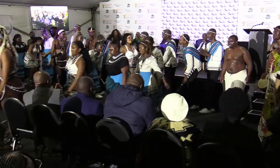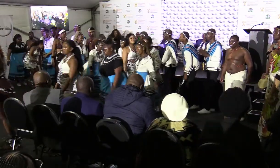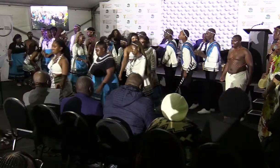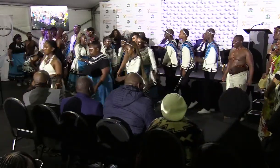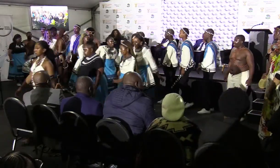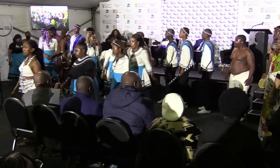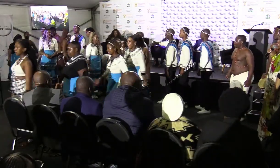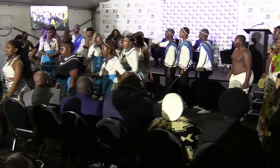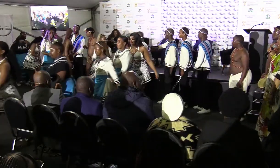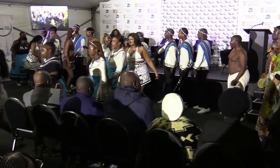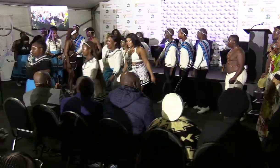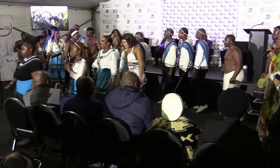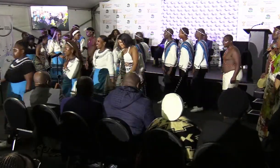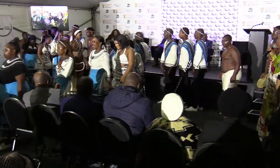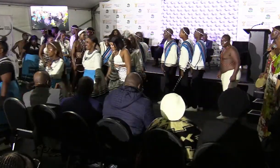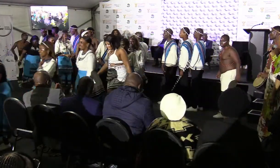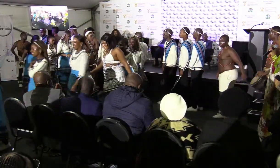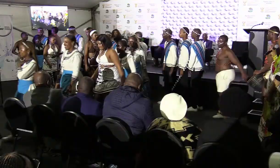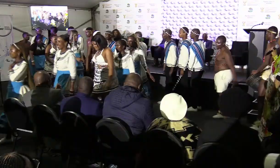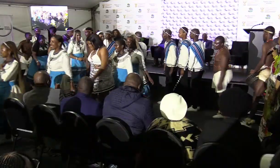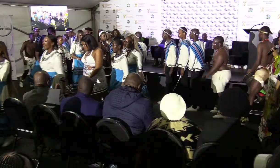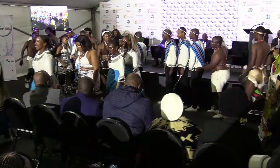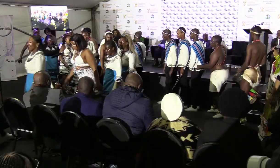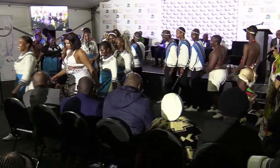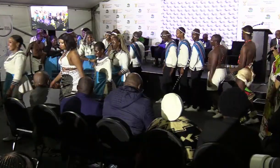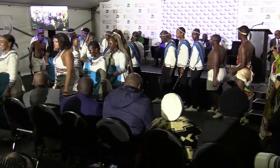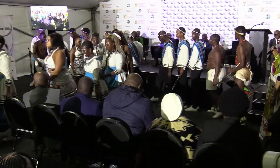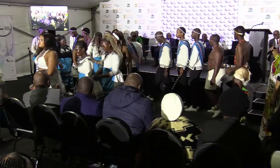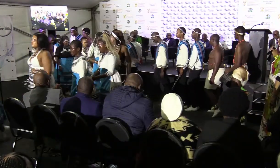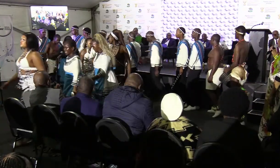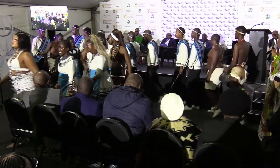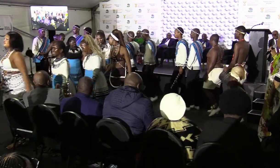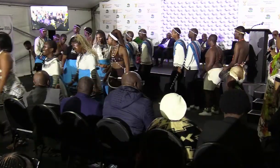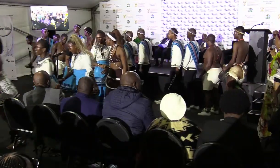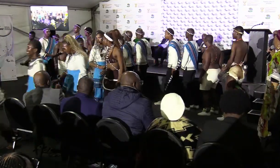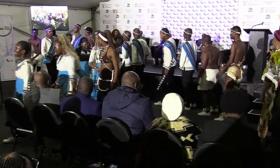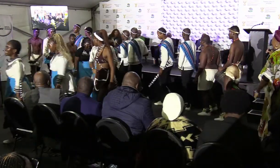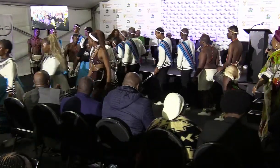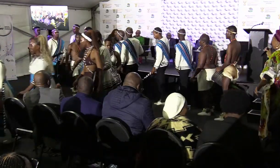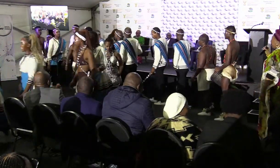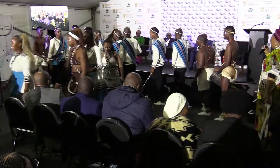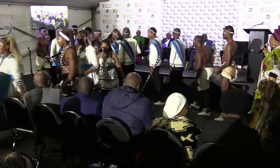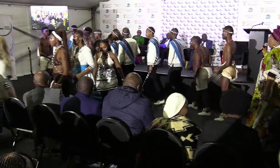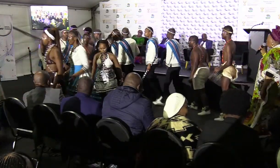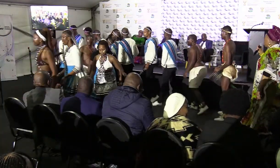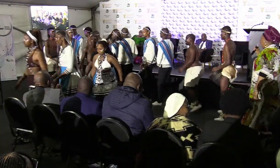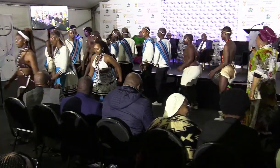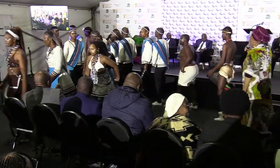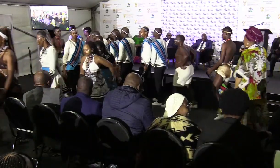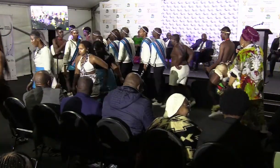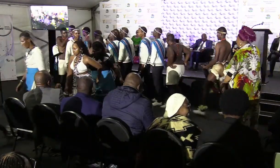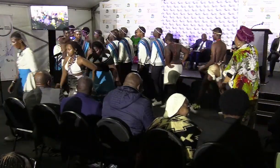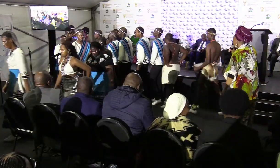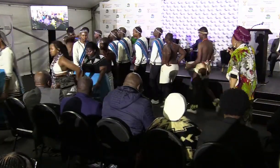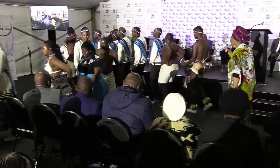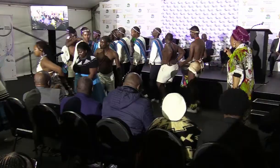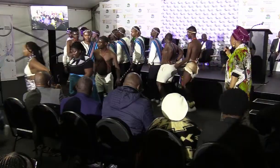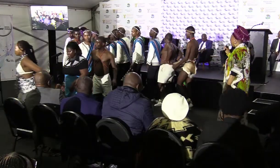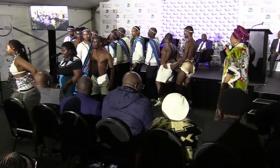senjenje thina senjenje kwaXhosa siyakhensa siyatyhuluba siyangqunga.